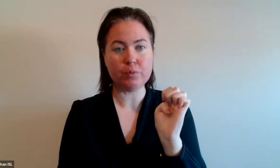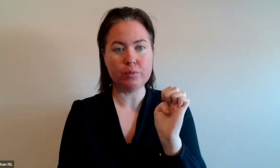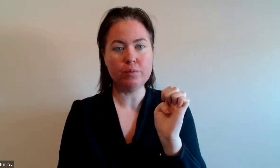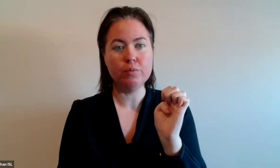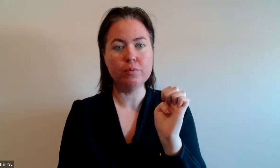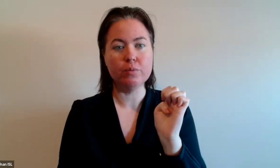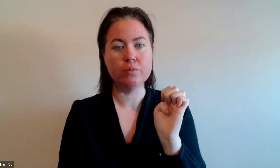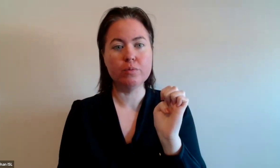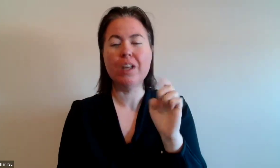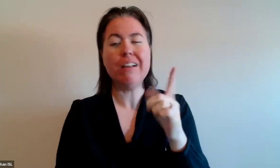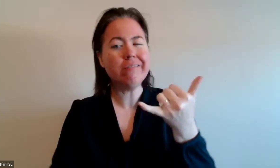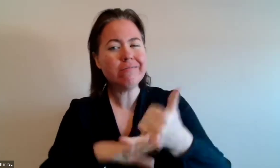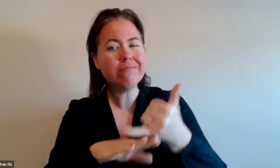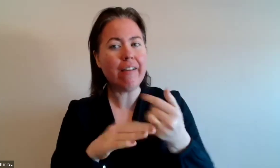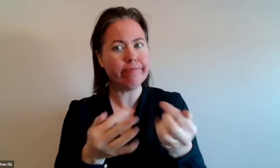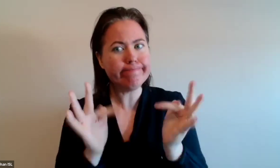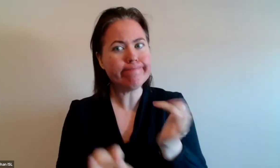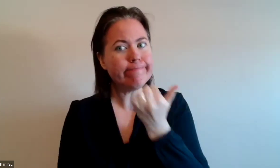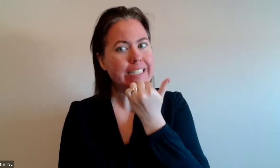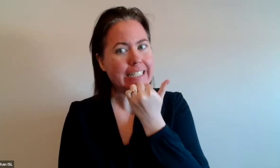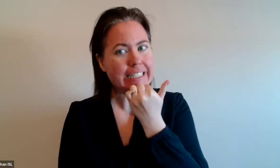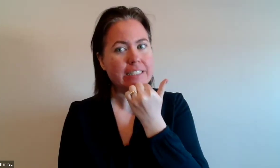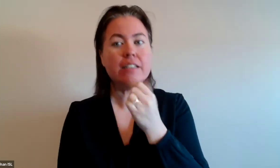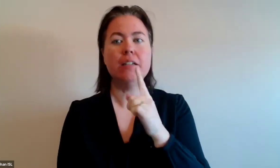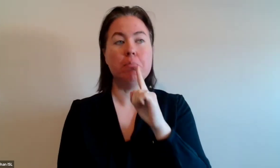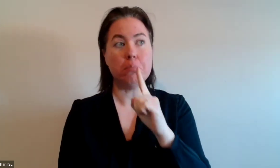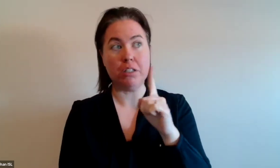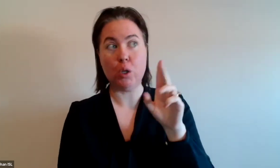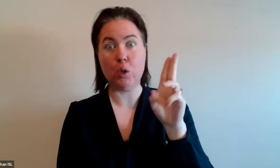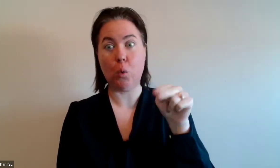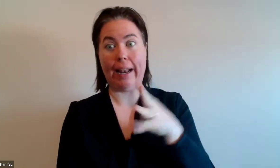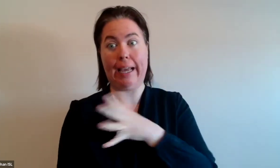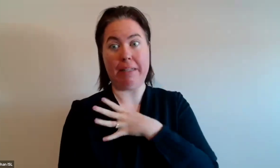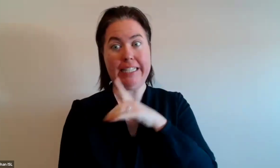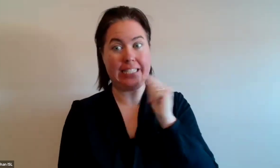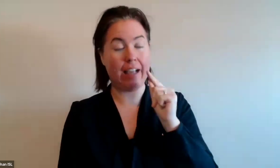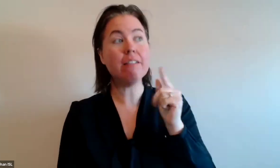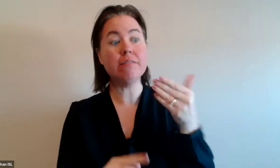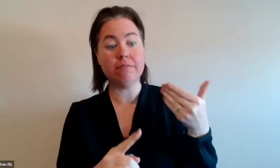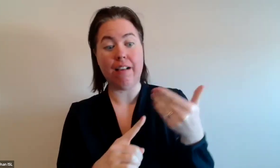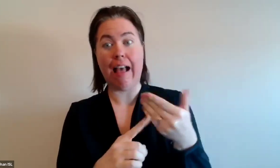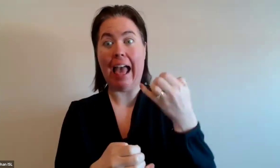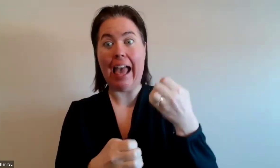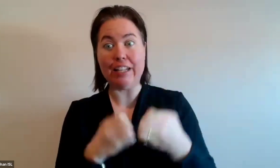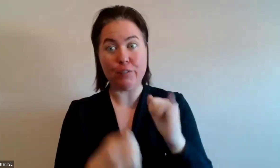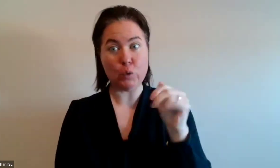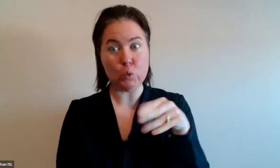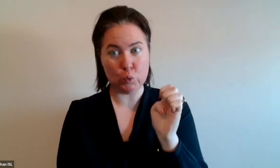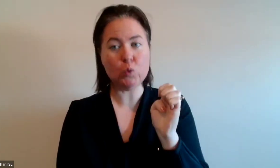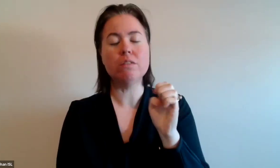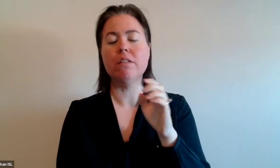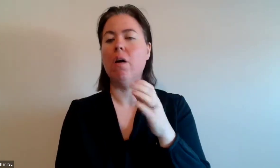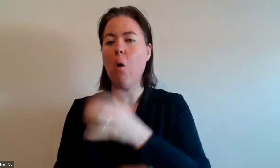we have not been given an exact date at the end of June, but we have been told by the UN committee that by the end of June, organisations will have to send